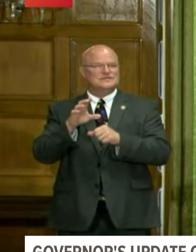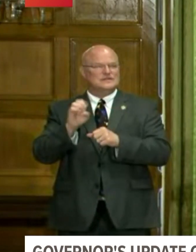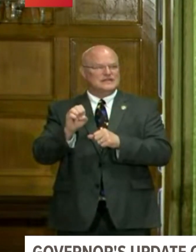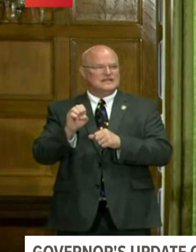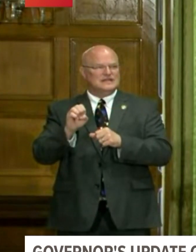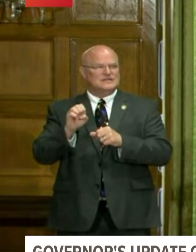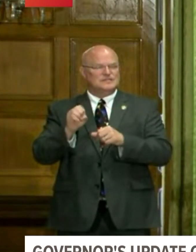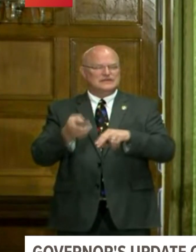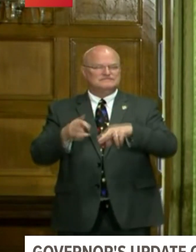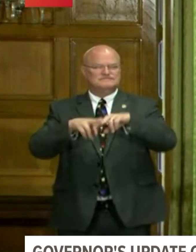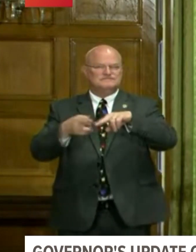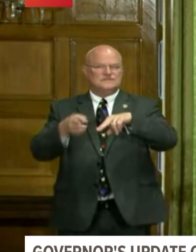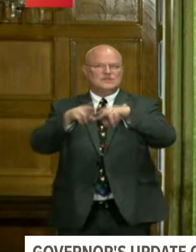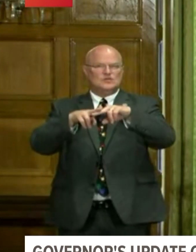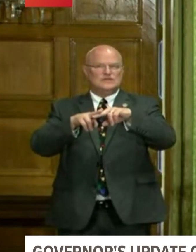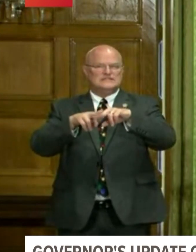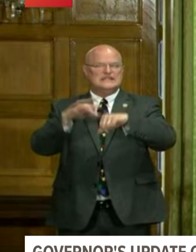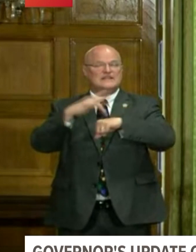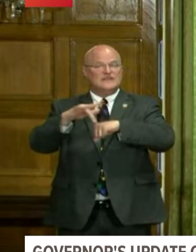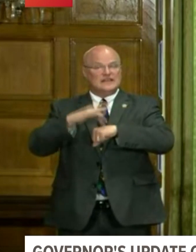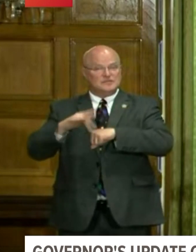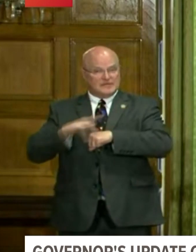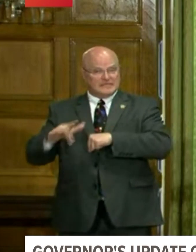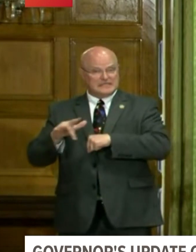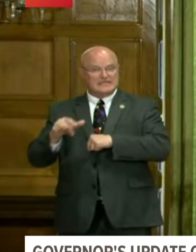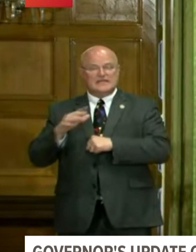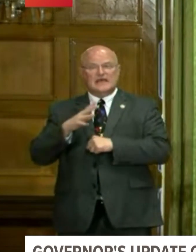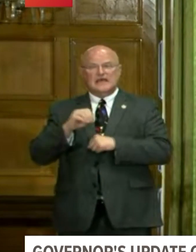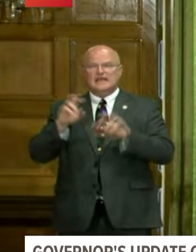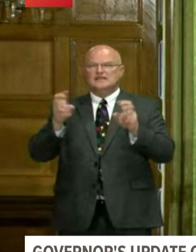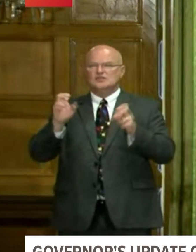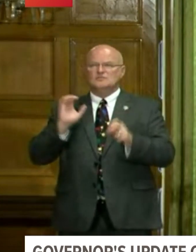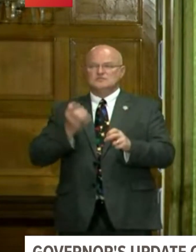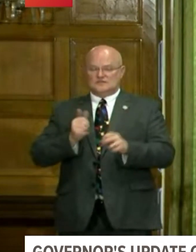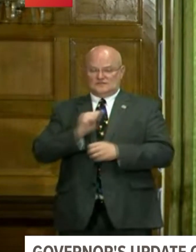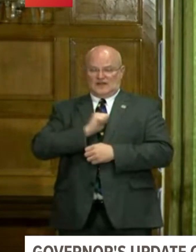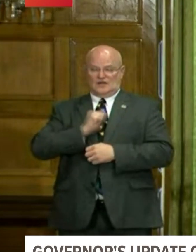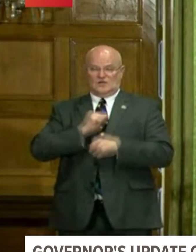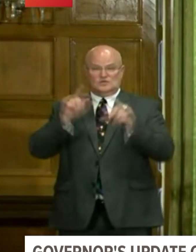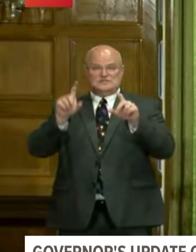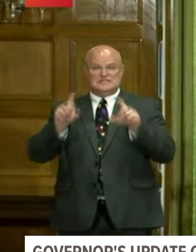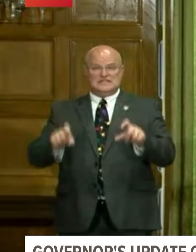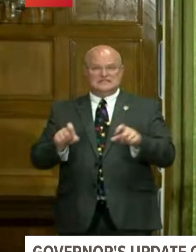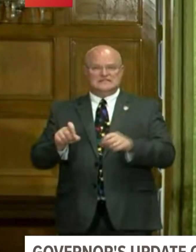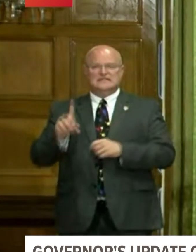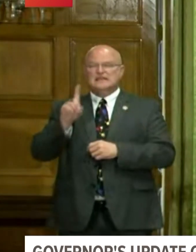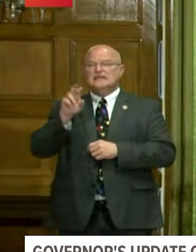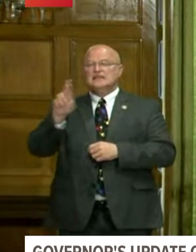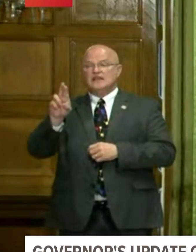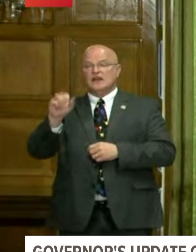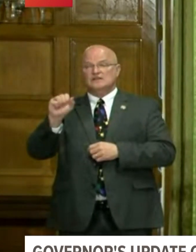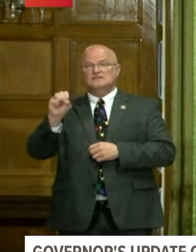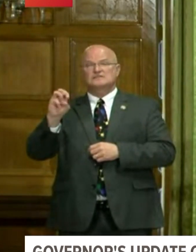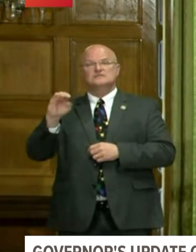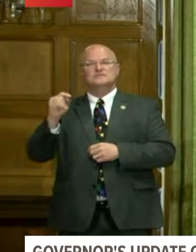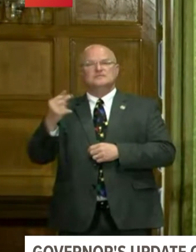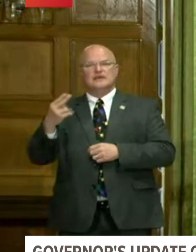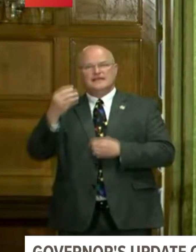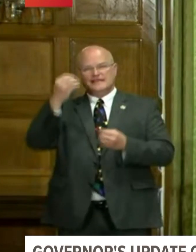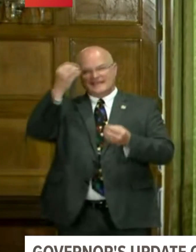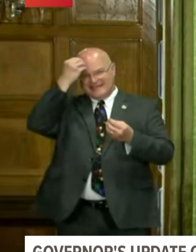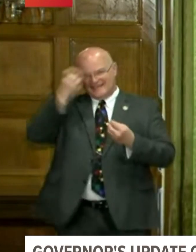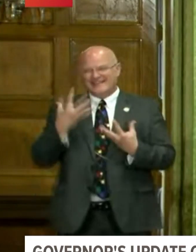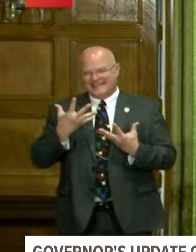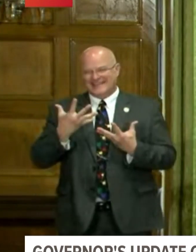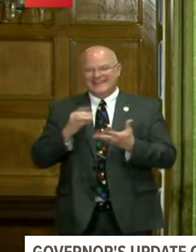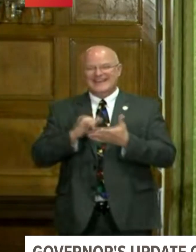be increasing in availability. In terms of our own testing, and Dr. Smith has helped educate me on this,